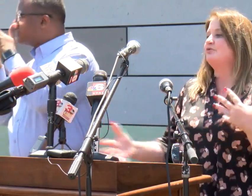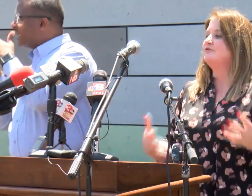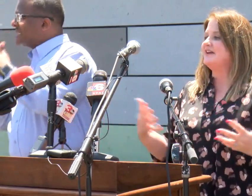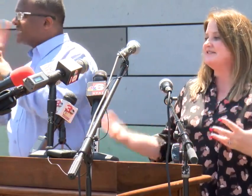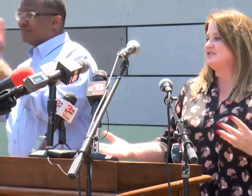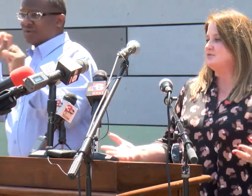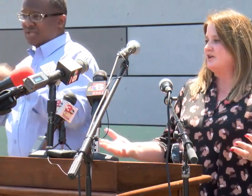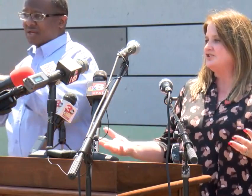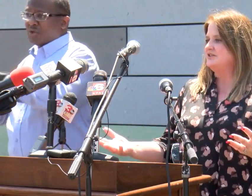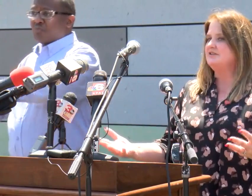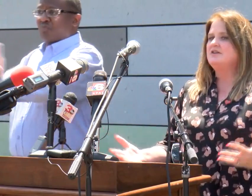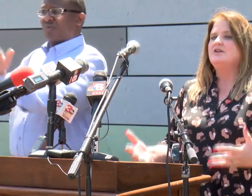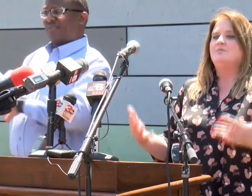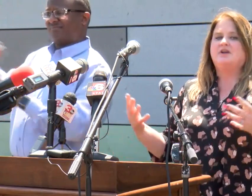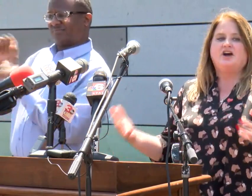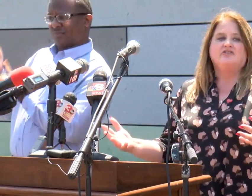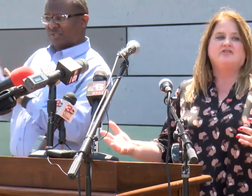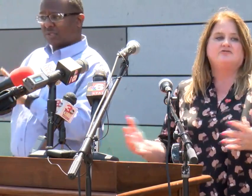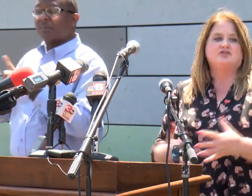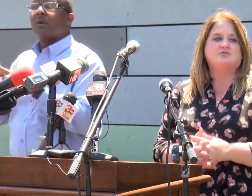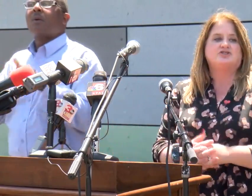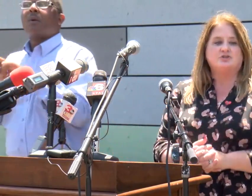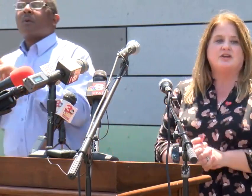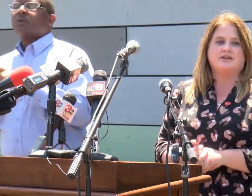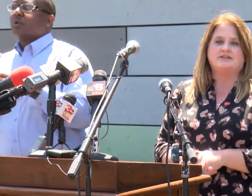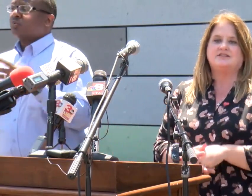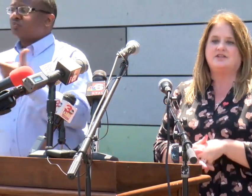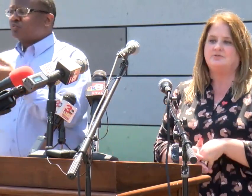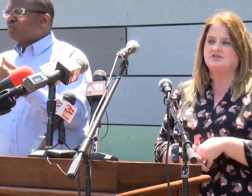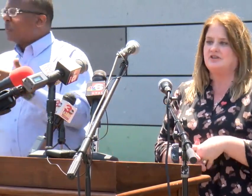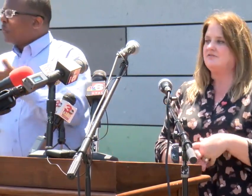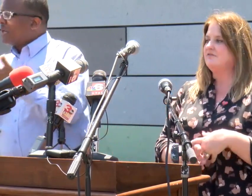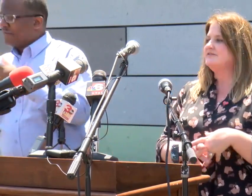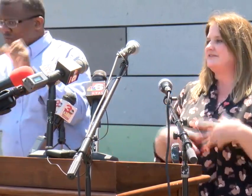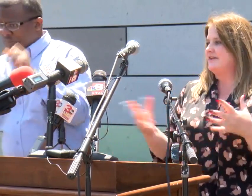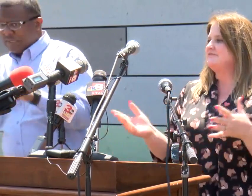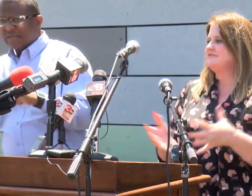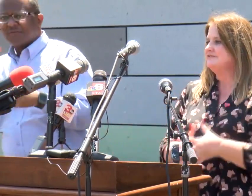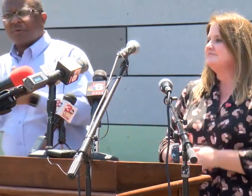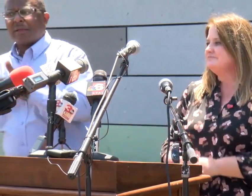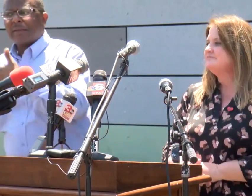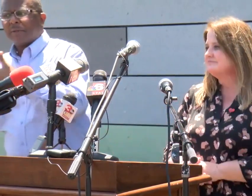can't improve that situation, but also do what you can to keep yourself safe.